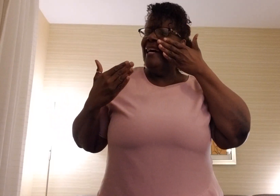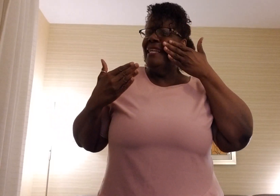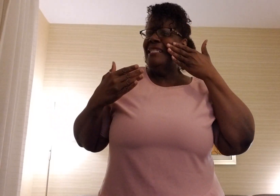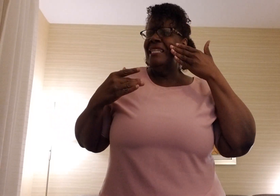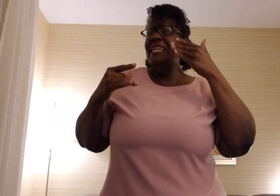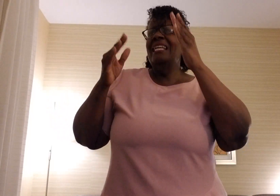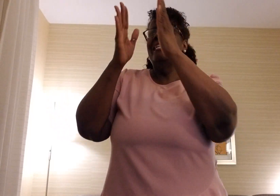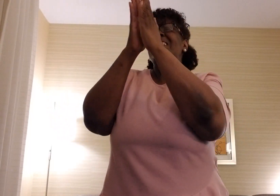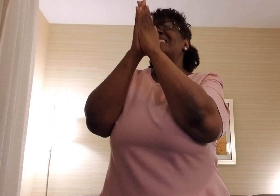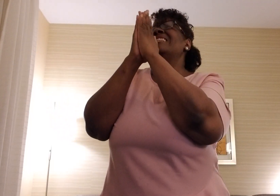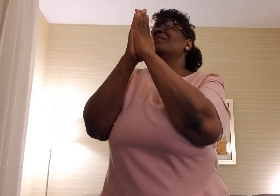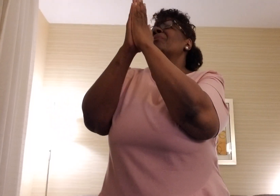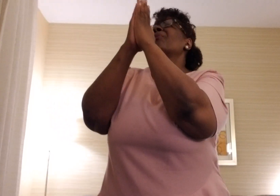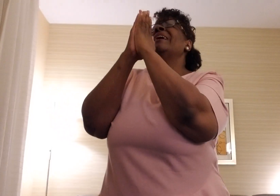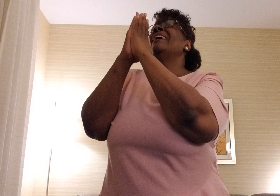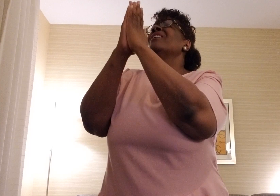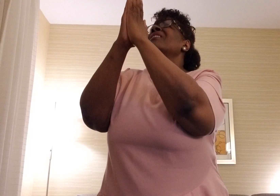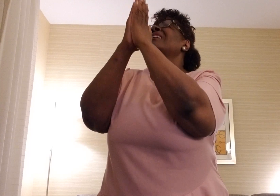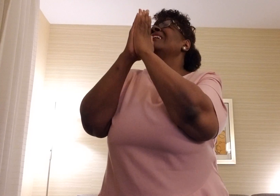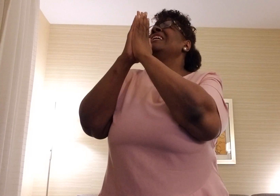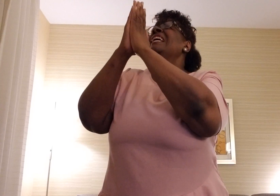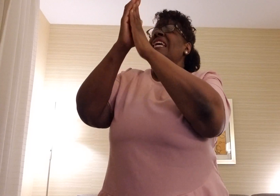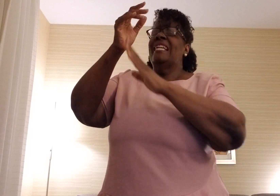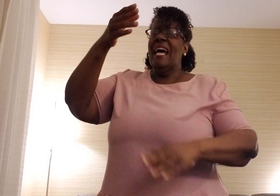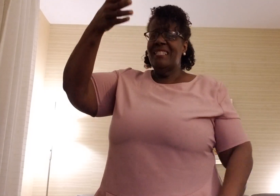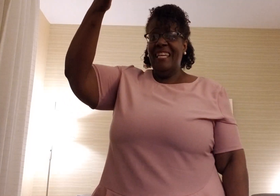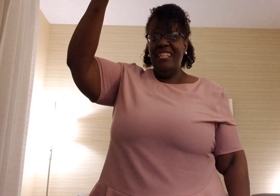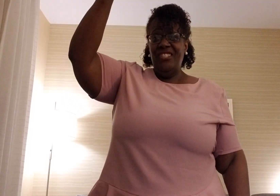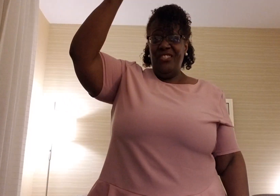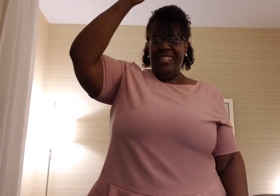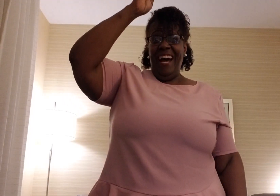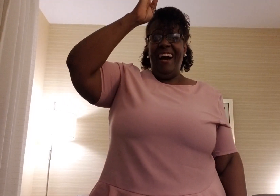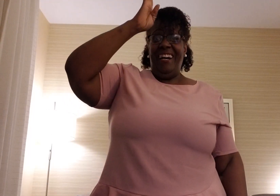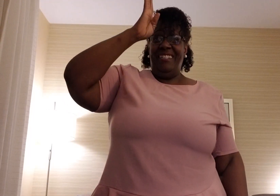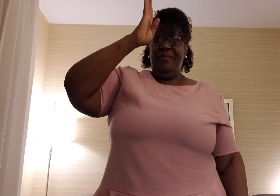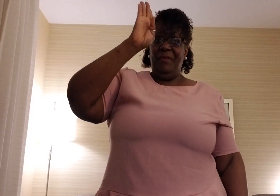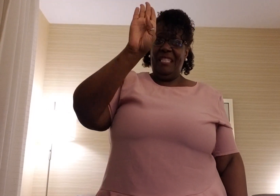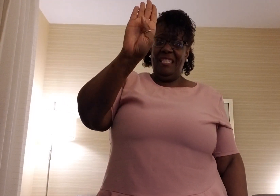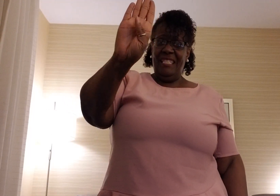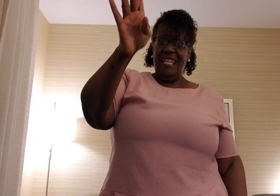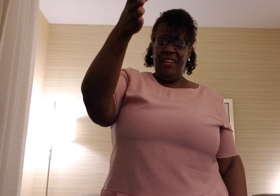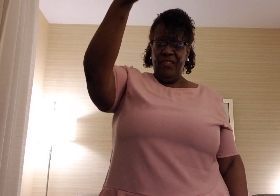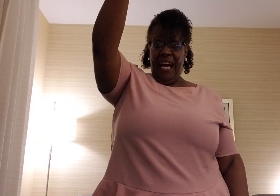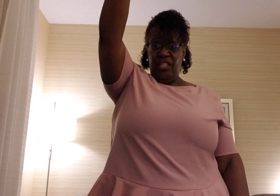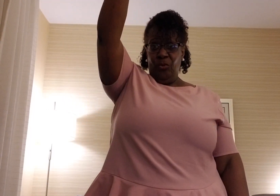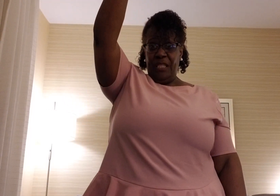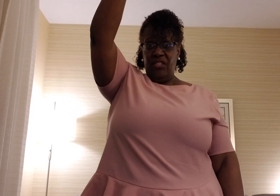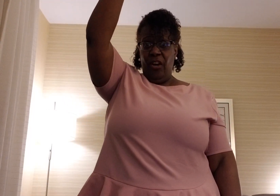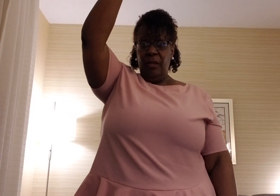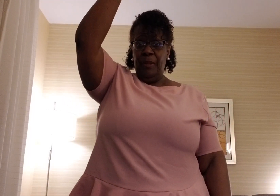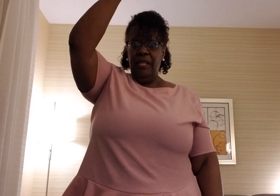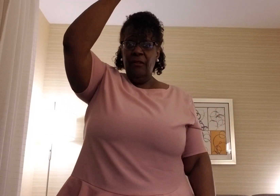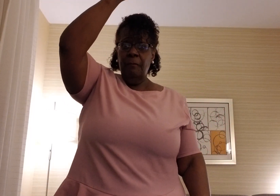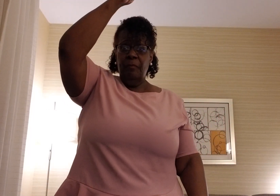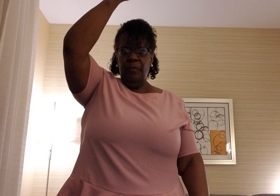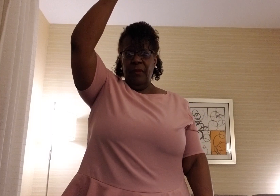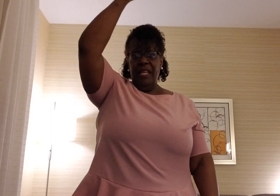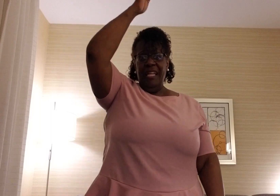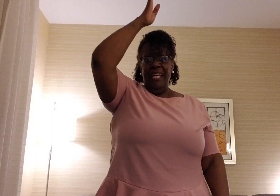eyes. Send a prayer. And I say to God, this is the sign for God. You want to start up here and